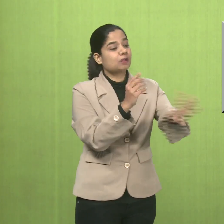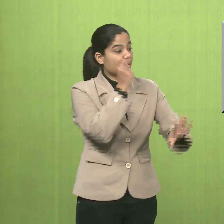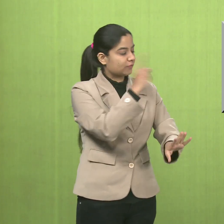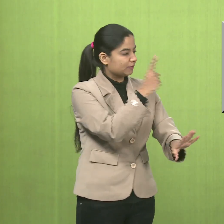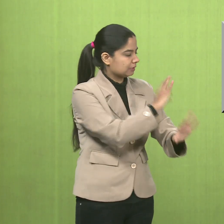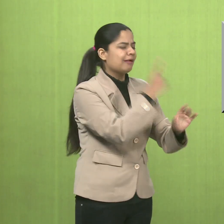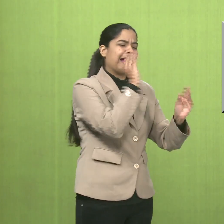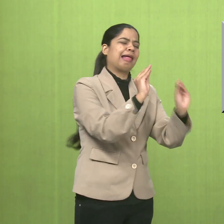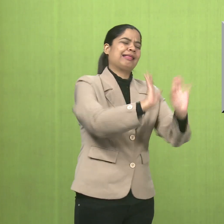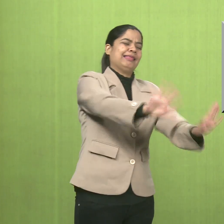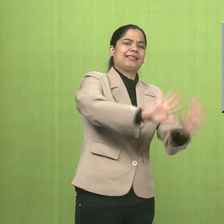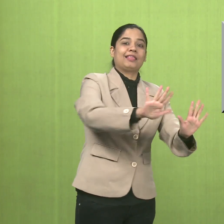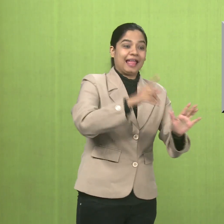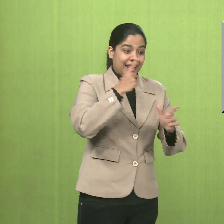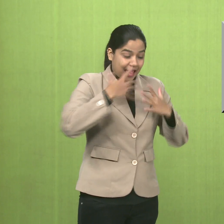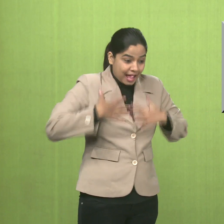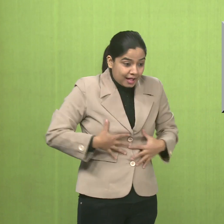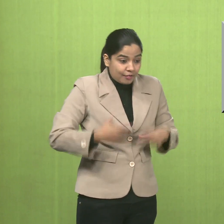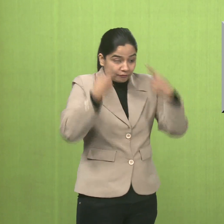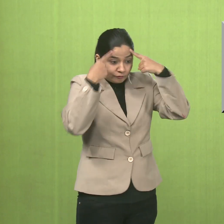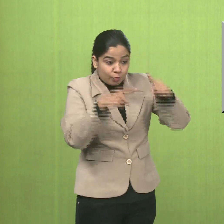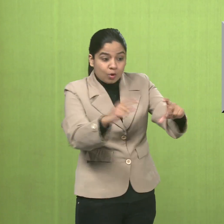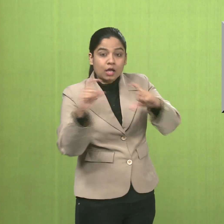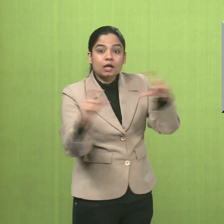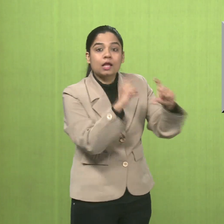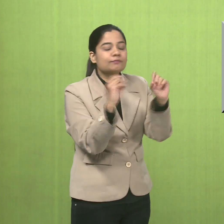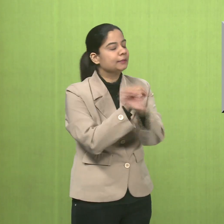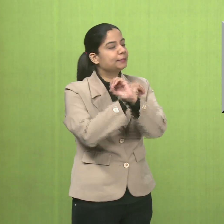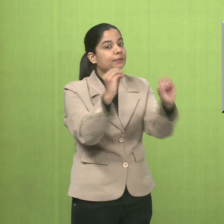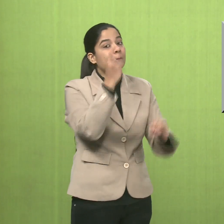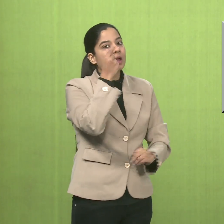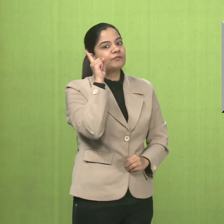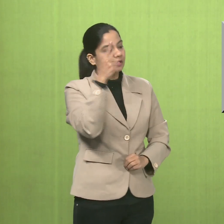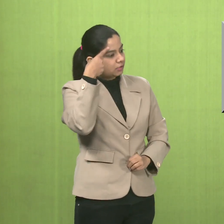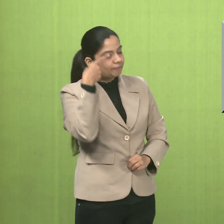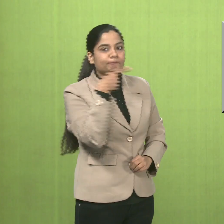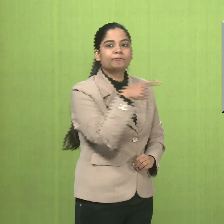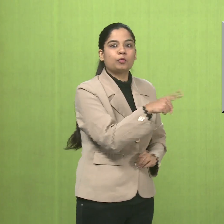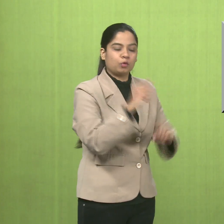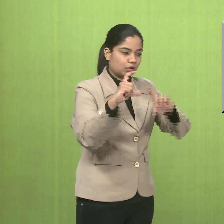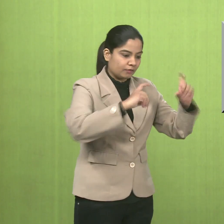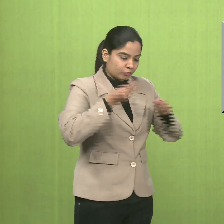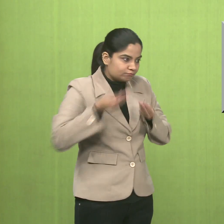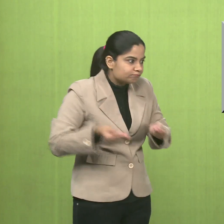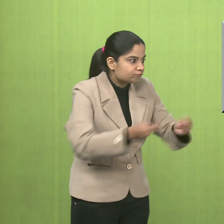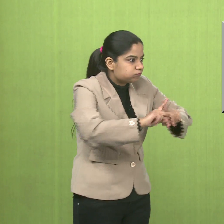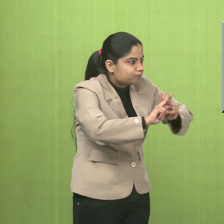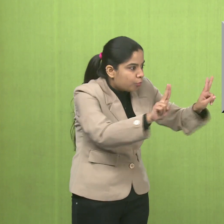nutrition. She is not given the same kind of food she should be given, according to her